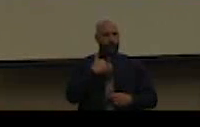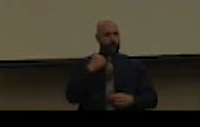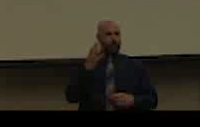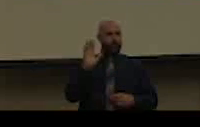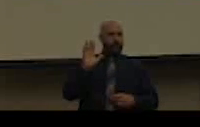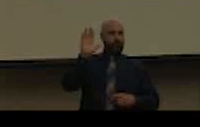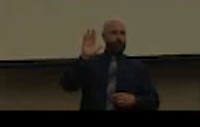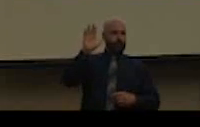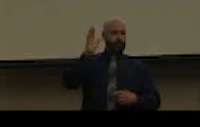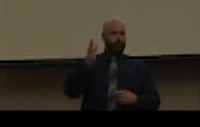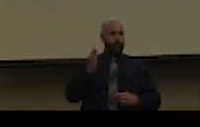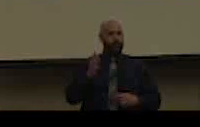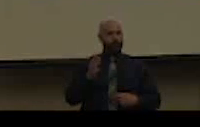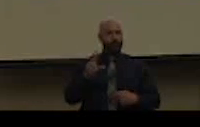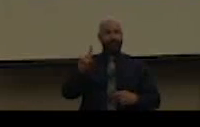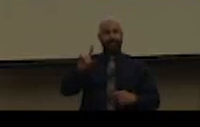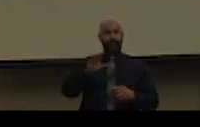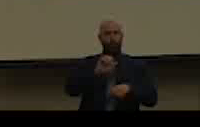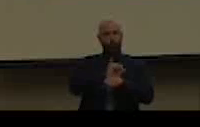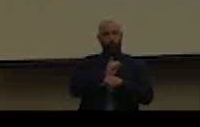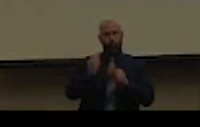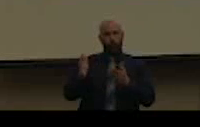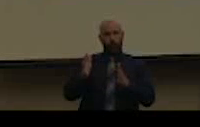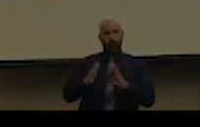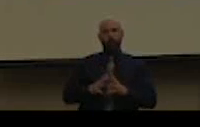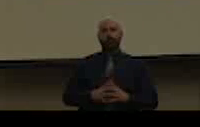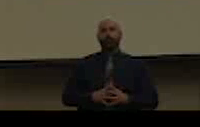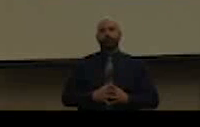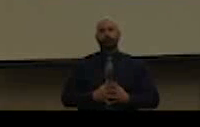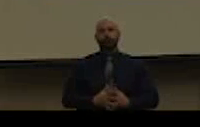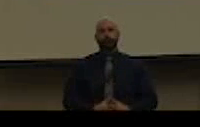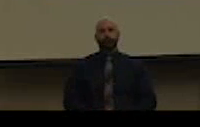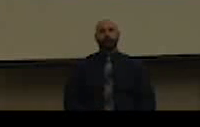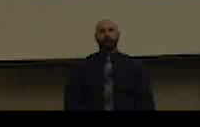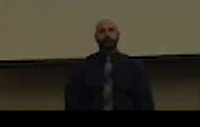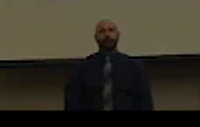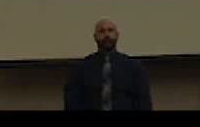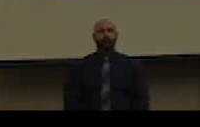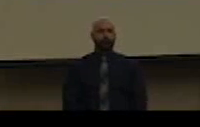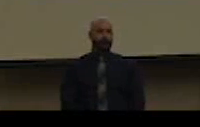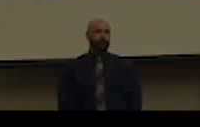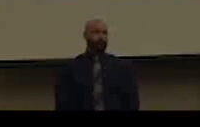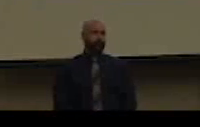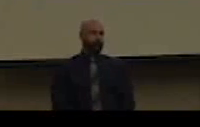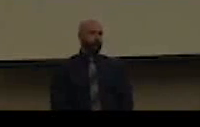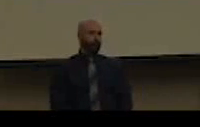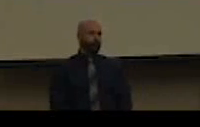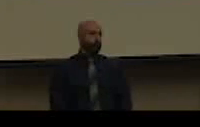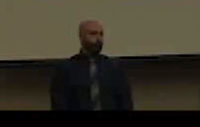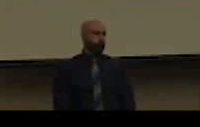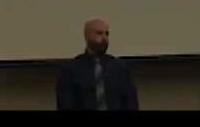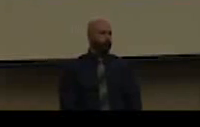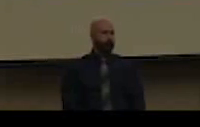was just when you think about the ask of this group, which was $86 million, when you think